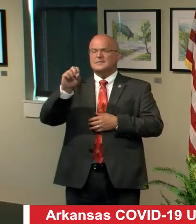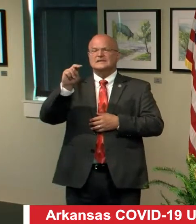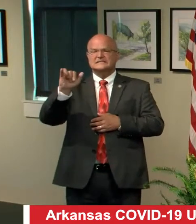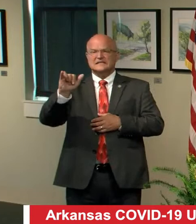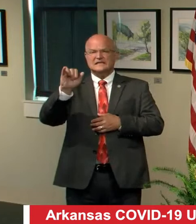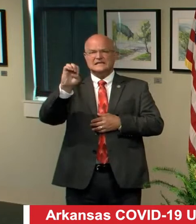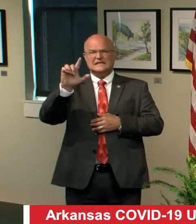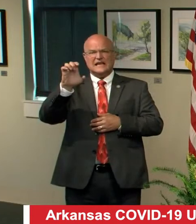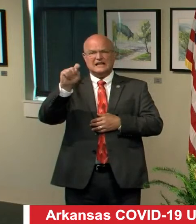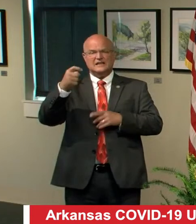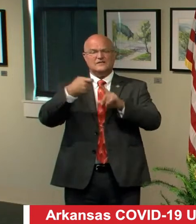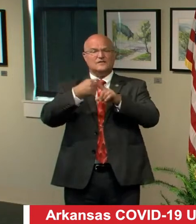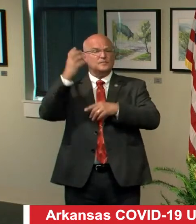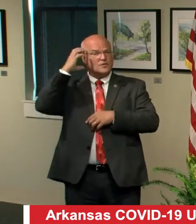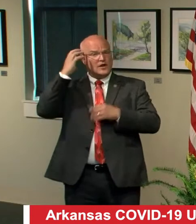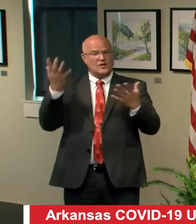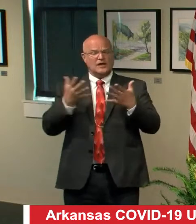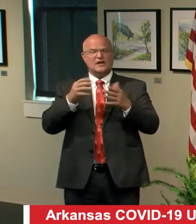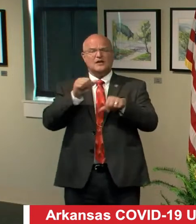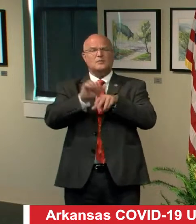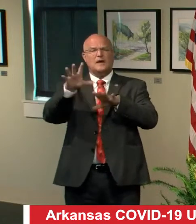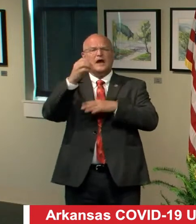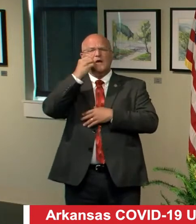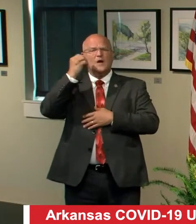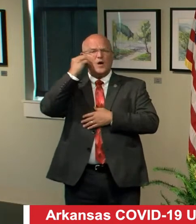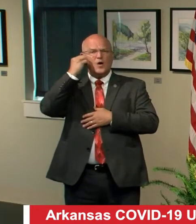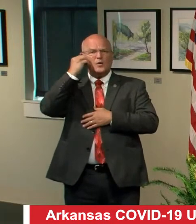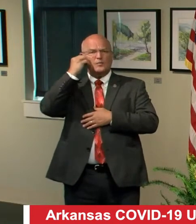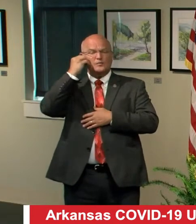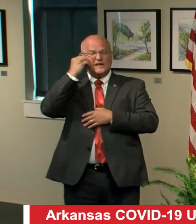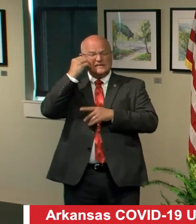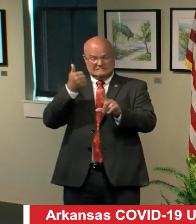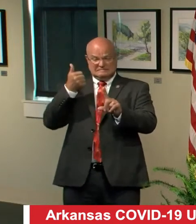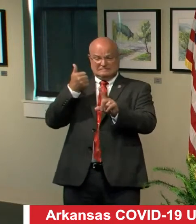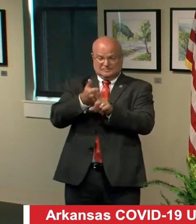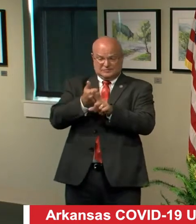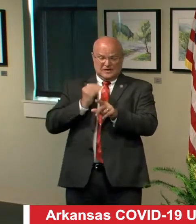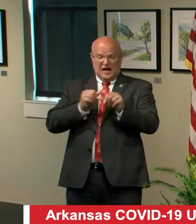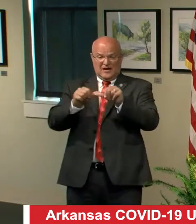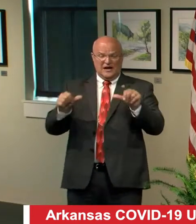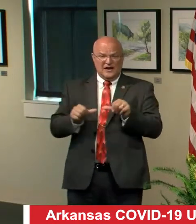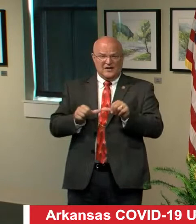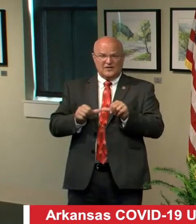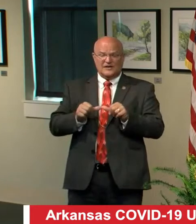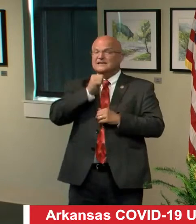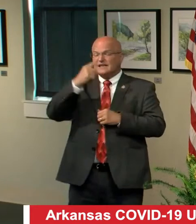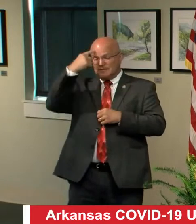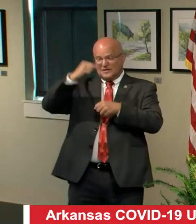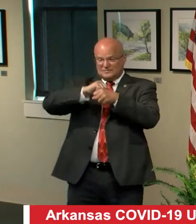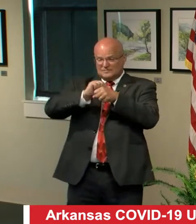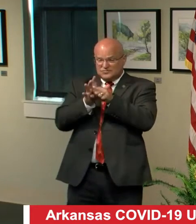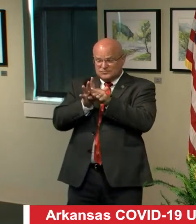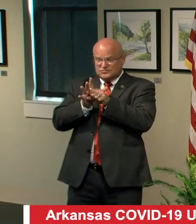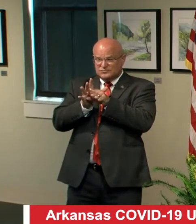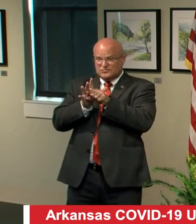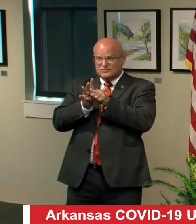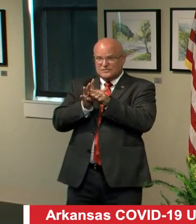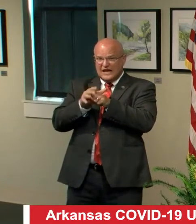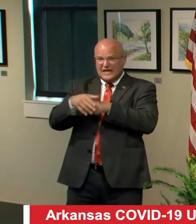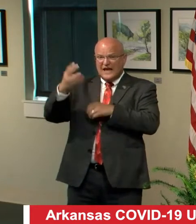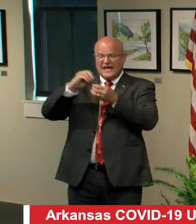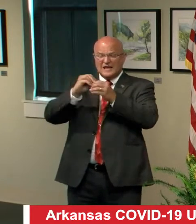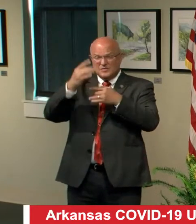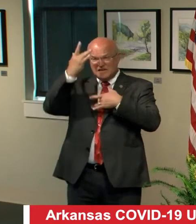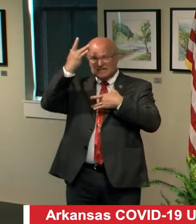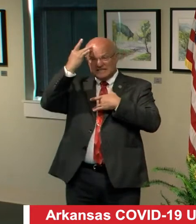from KTLO Radio here in Mountain Home. One of the biggest impacts in our area, not due to COVID, but not because of the high numbers